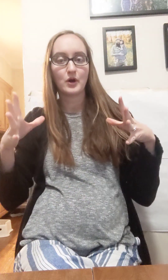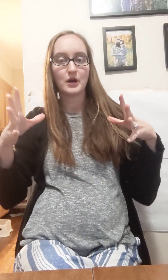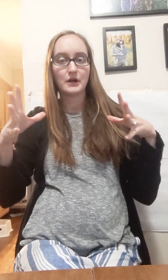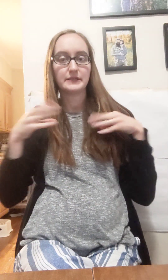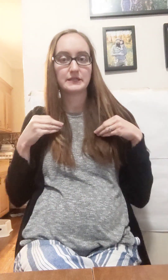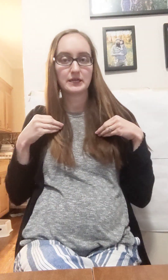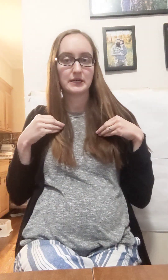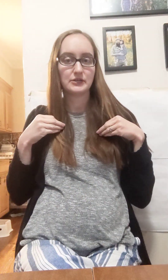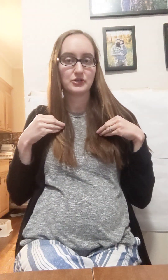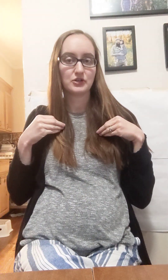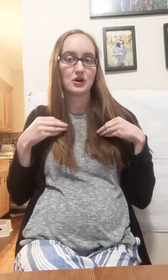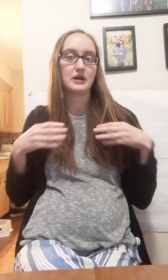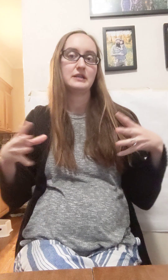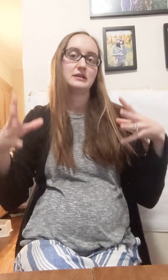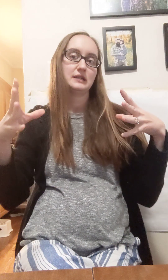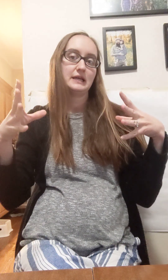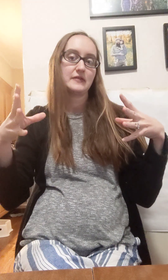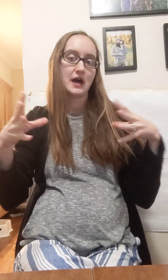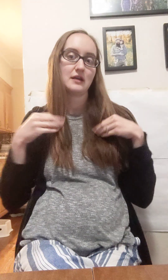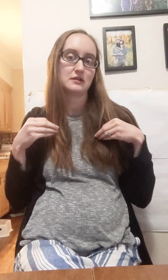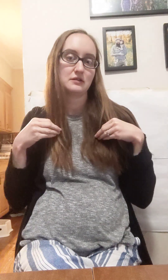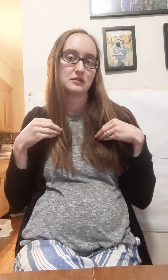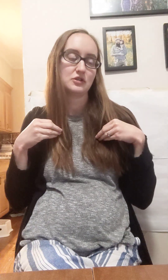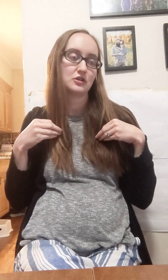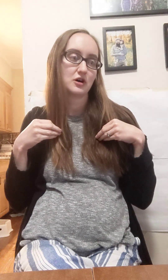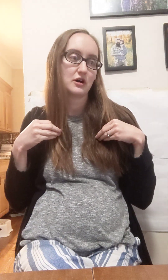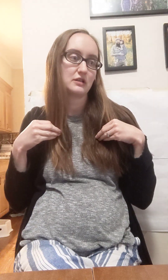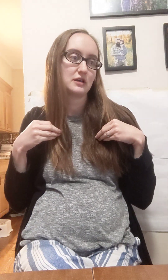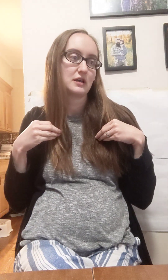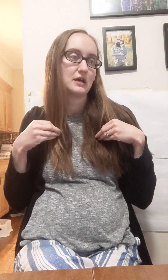bore is like he took on, like that, took on